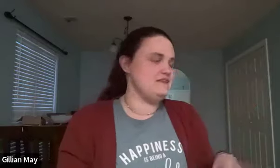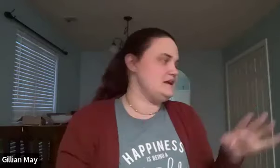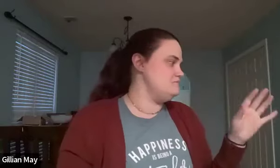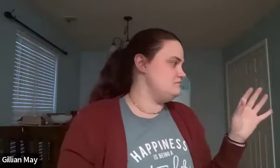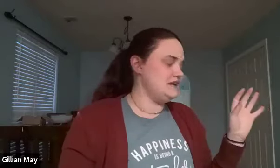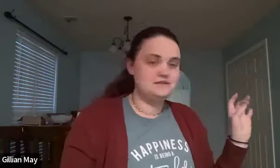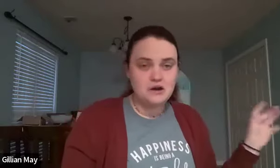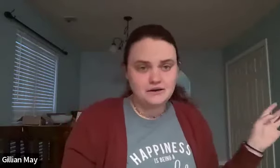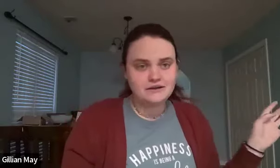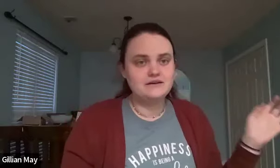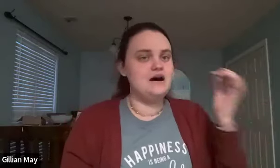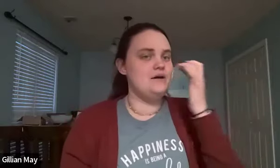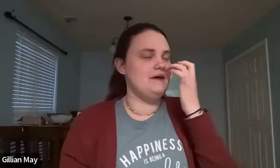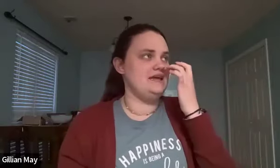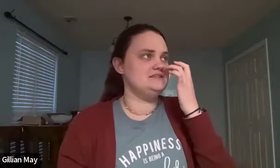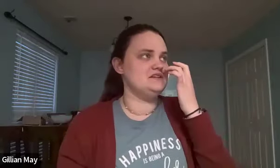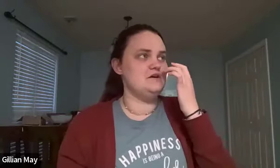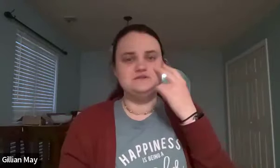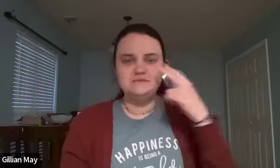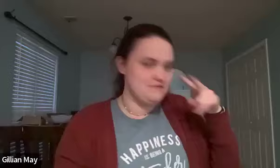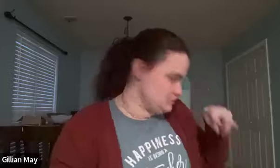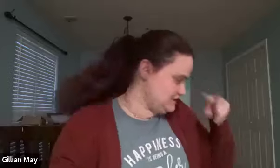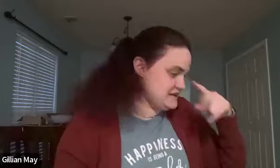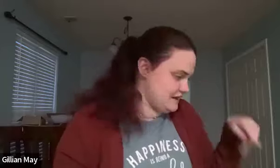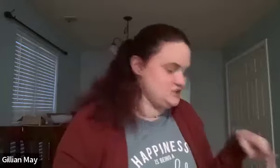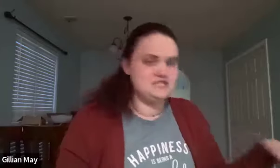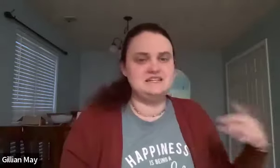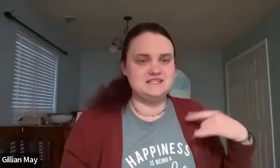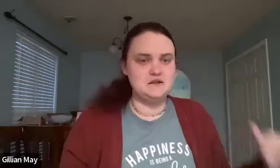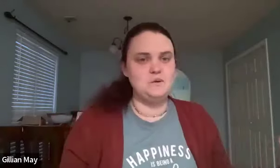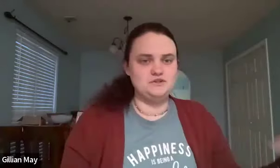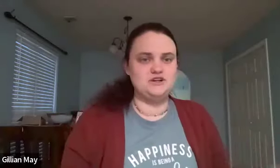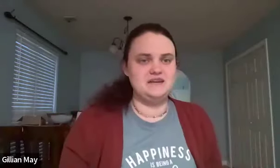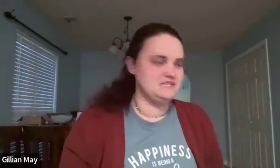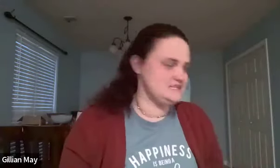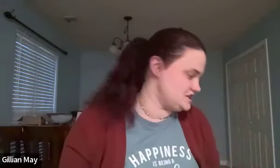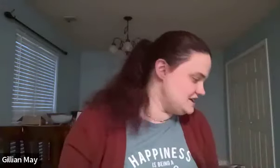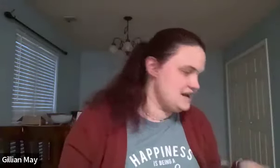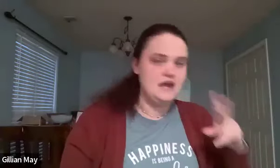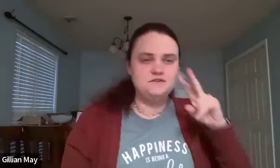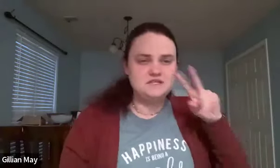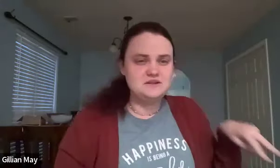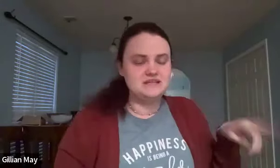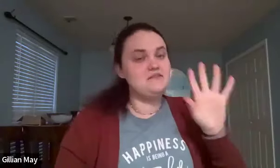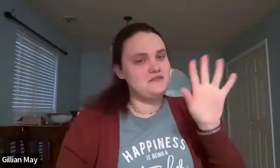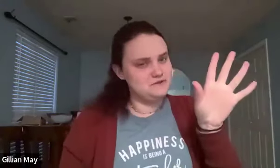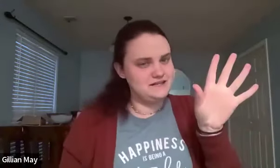they like to bark. And so if you see me ever looking down, like I just did because the little one was trying to get my attention. If you see me looking down, that's what it